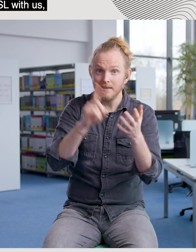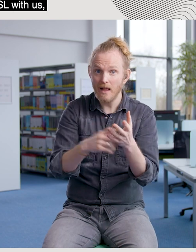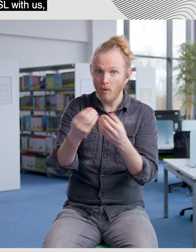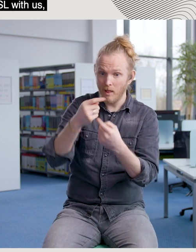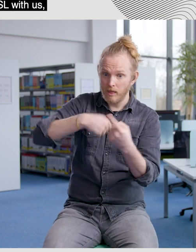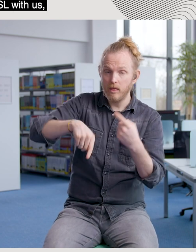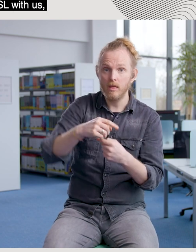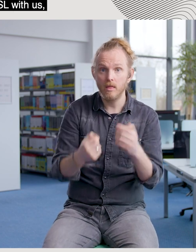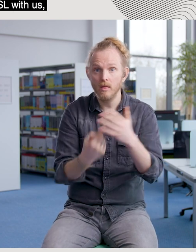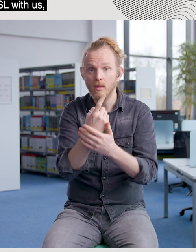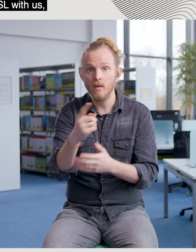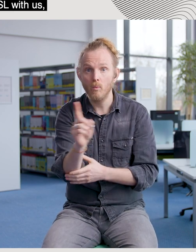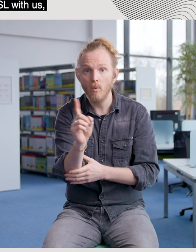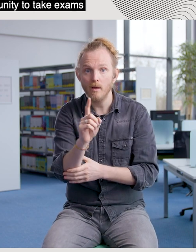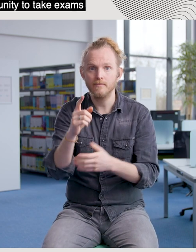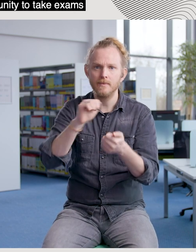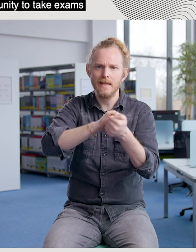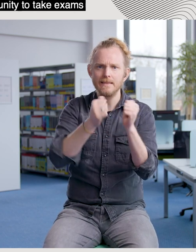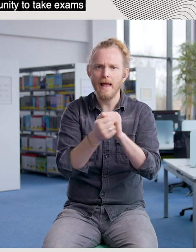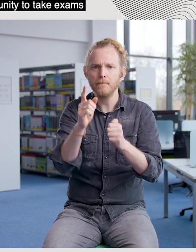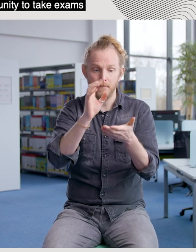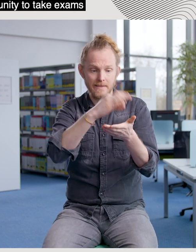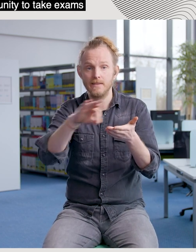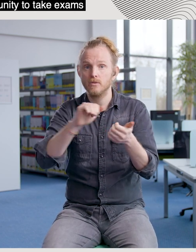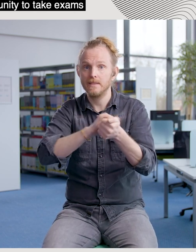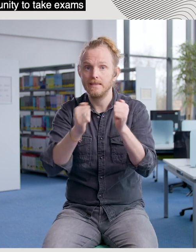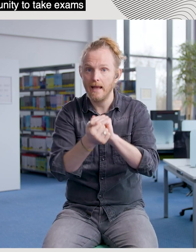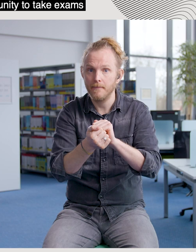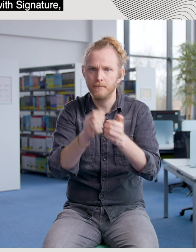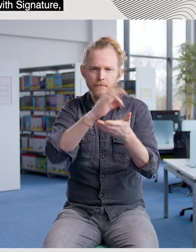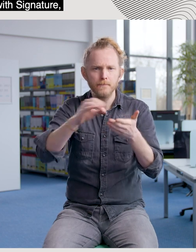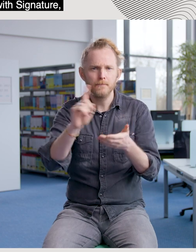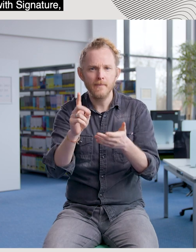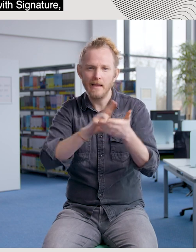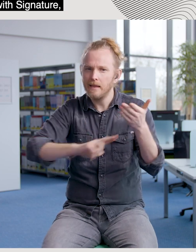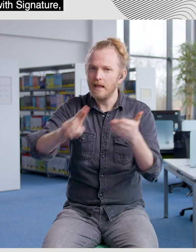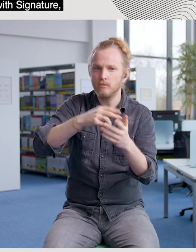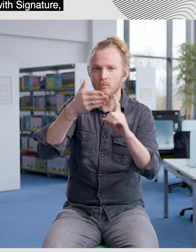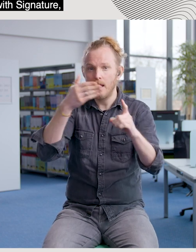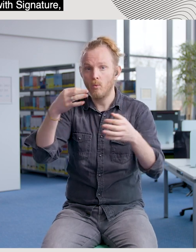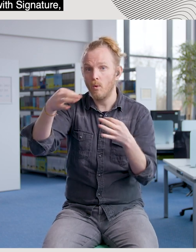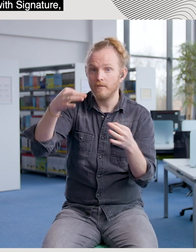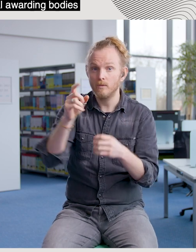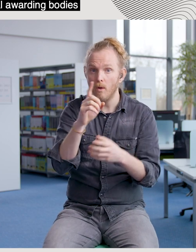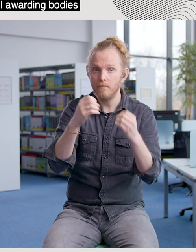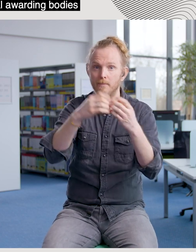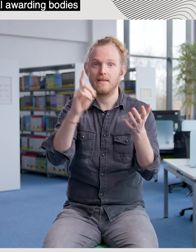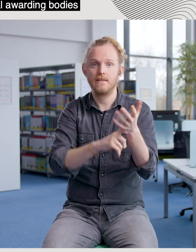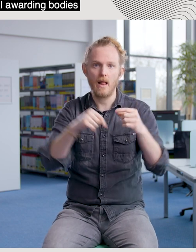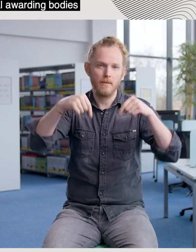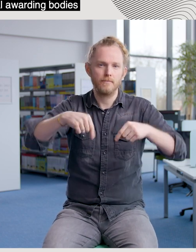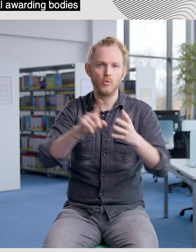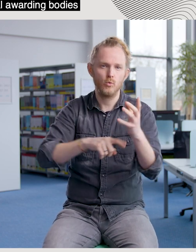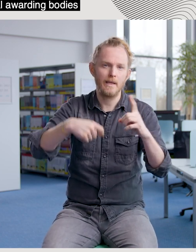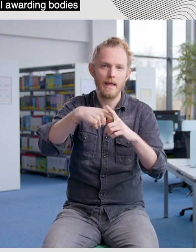When you study BSL with us, you'll be given the opportunity to take exams for BSL which is one of the